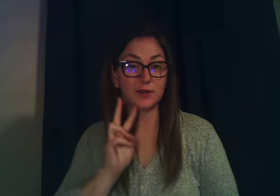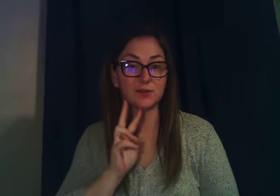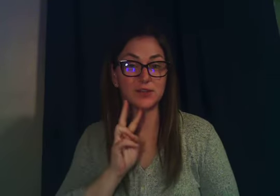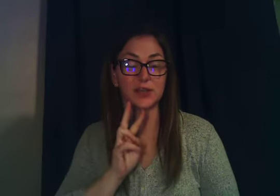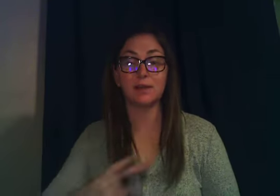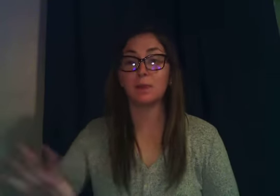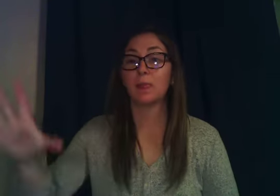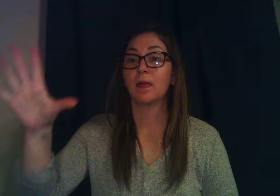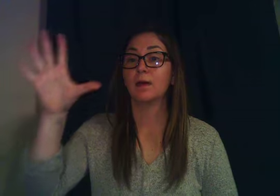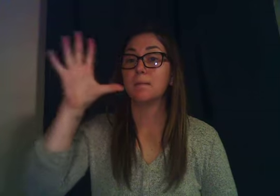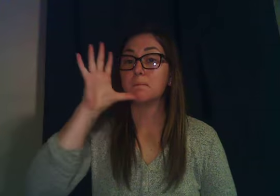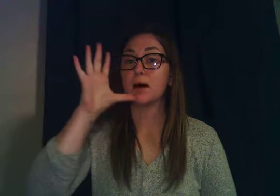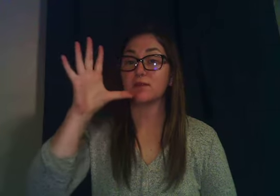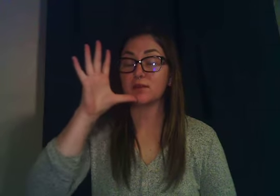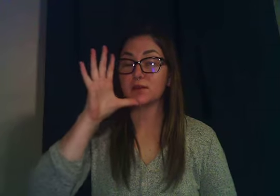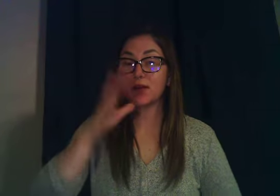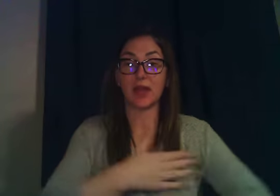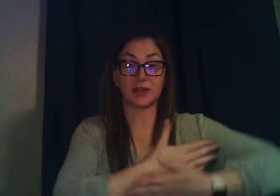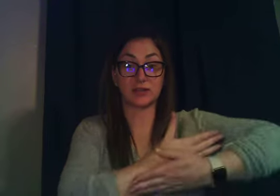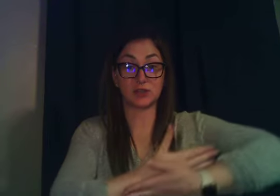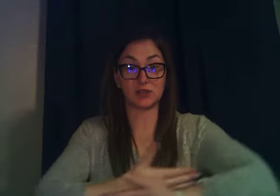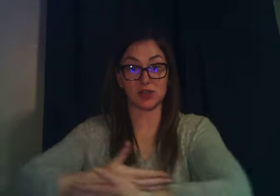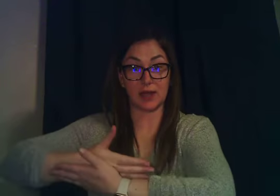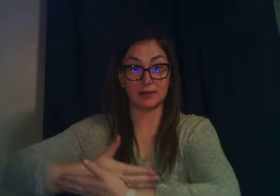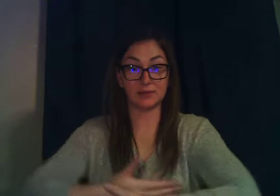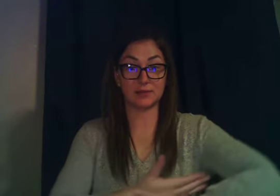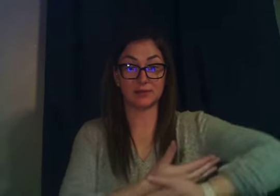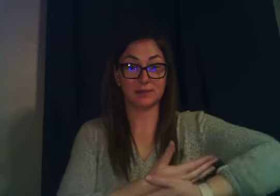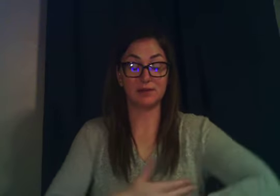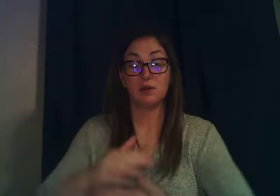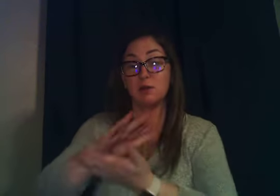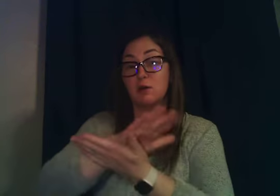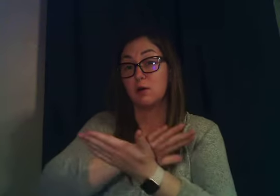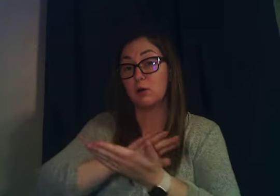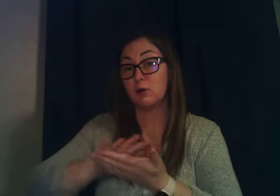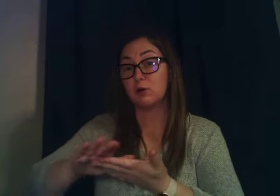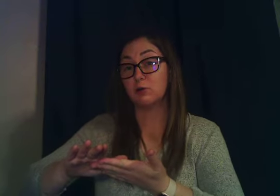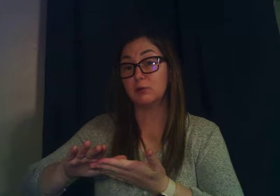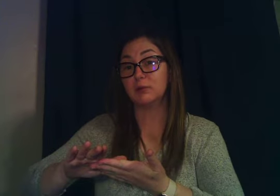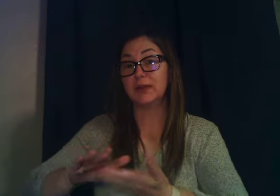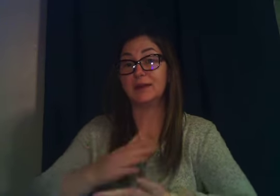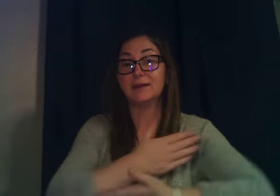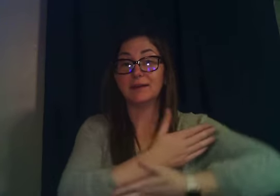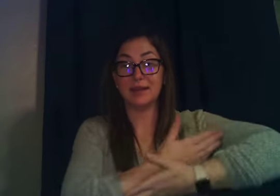Virgin. Mother and child. Holy infant.